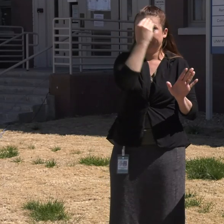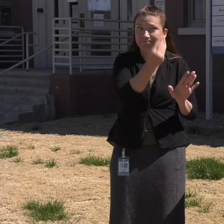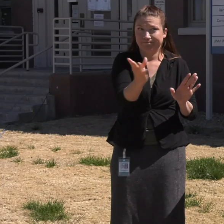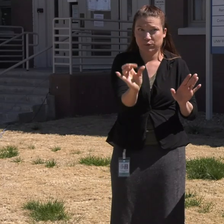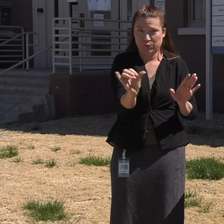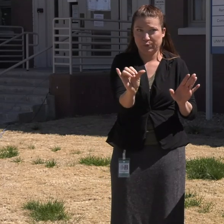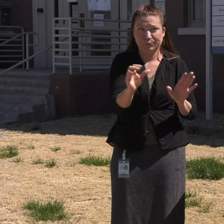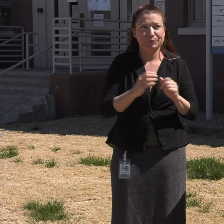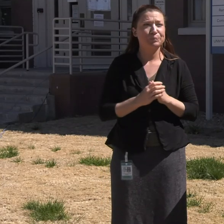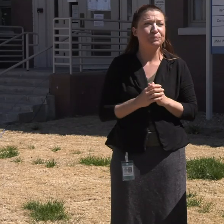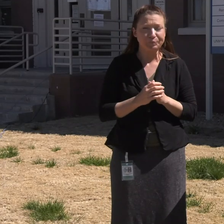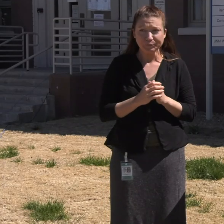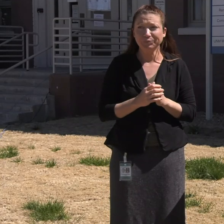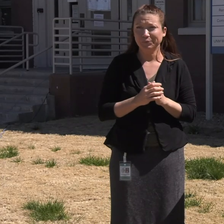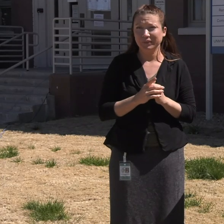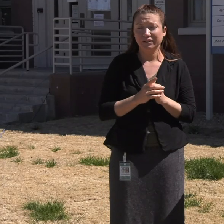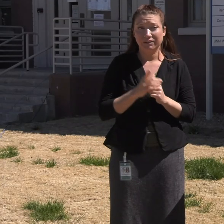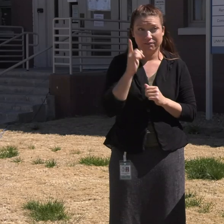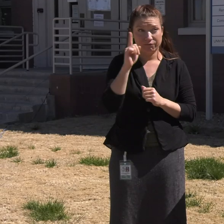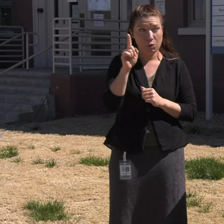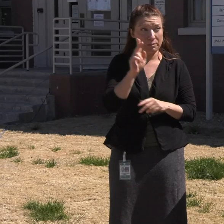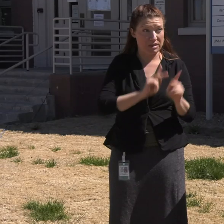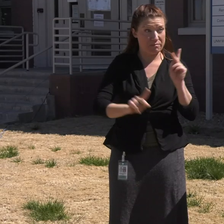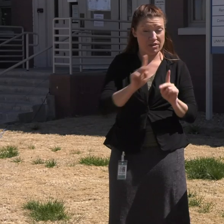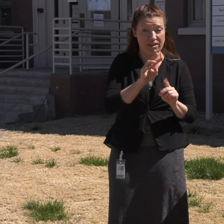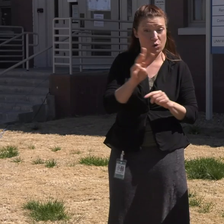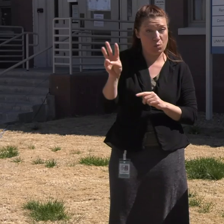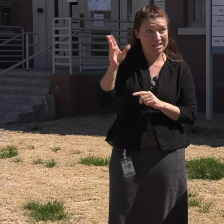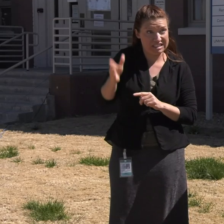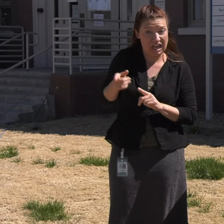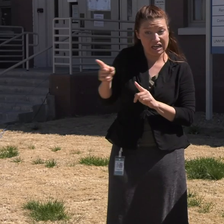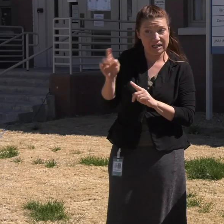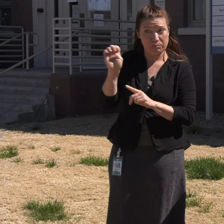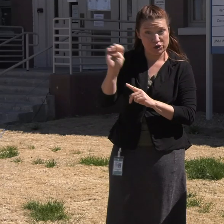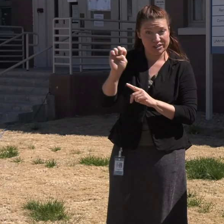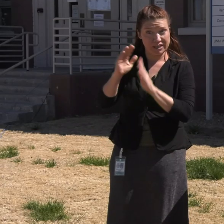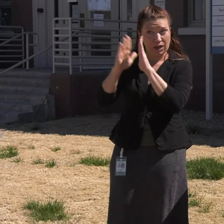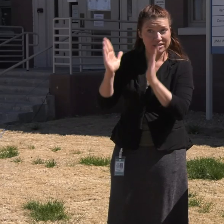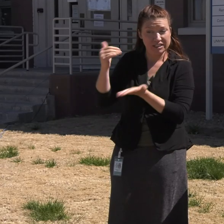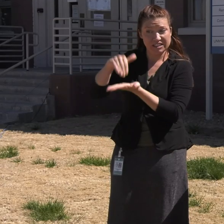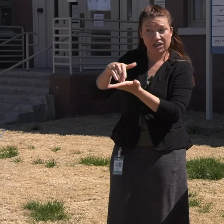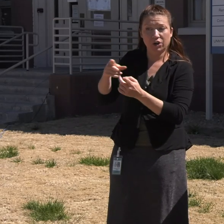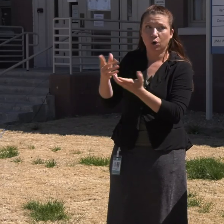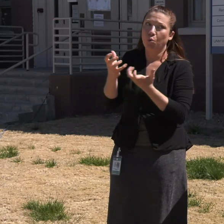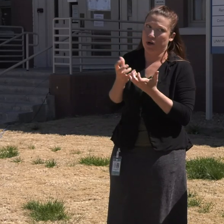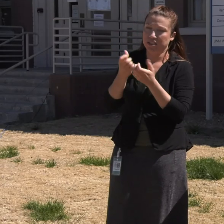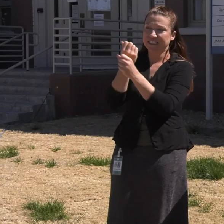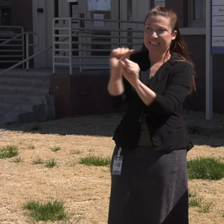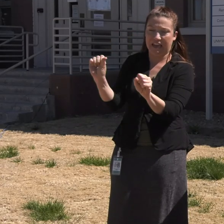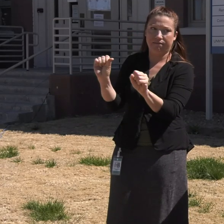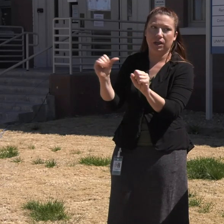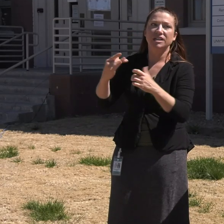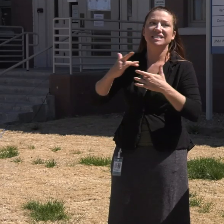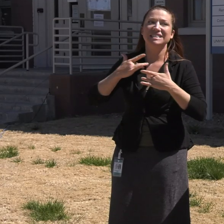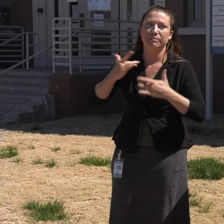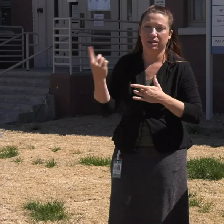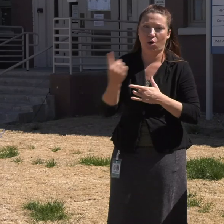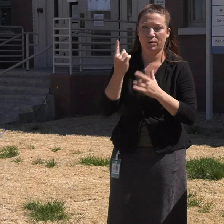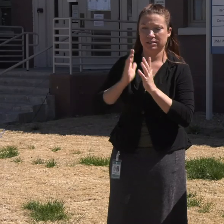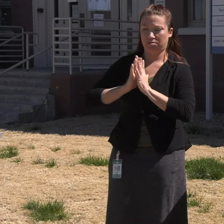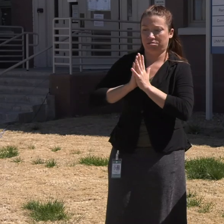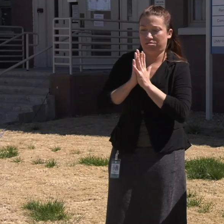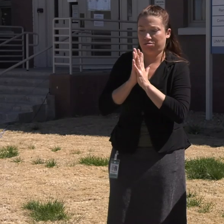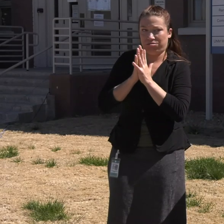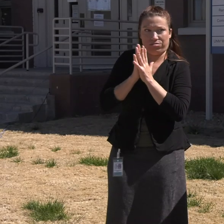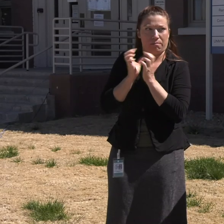to really help keep people safe at the Westside Emergency Housing Center, which is crowded under normal circumstances,